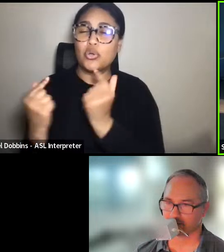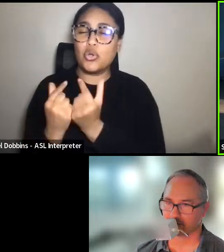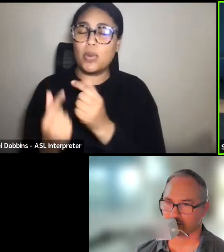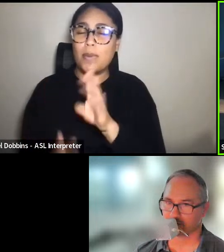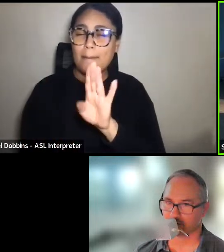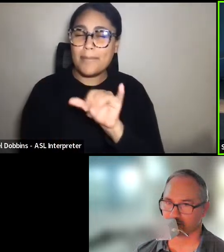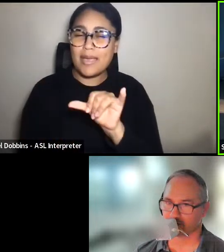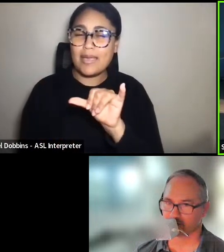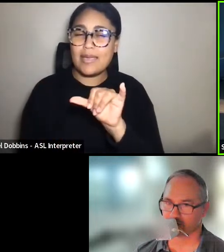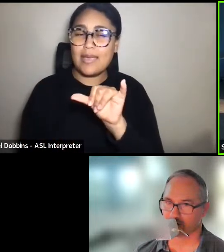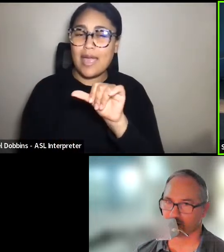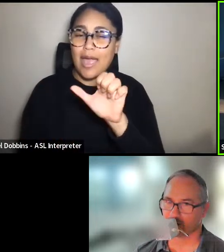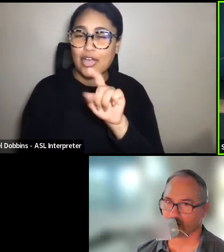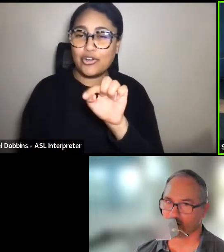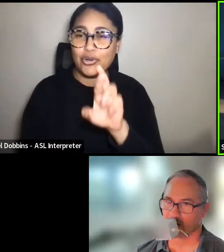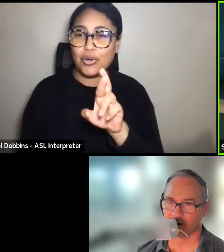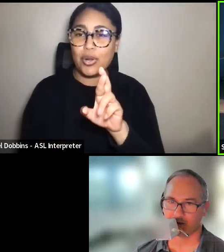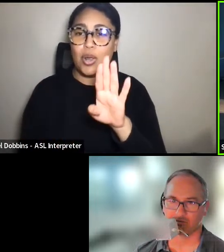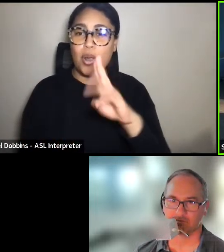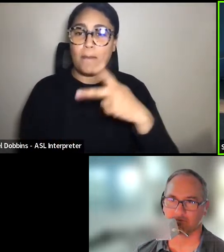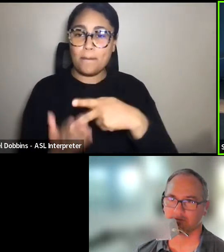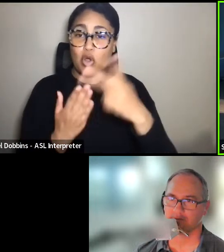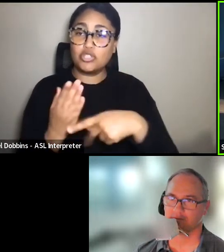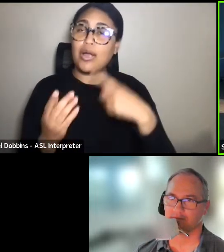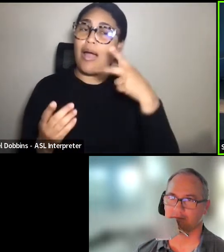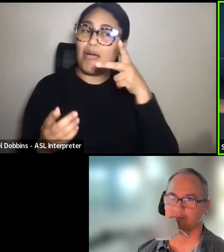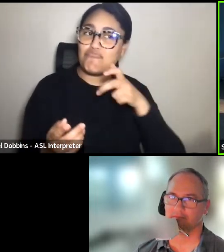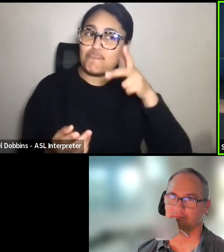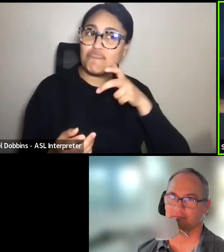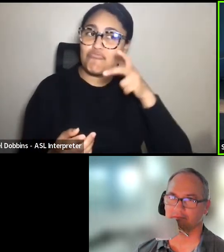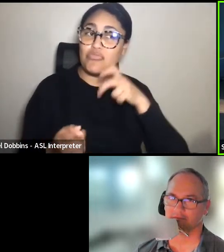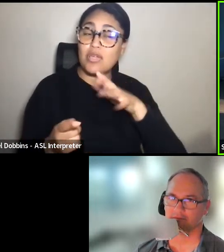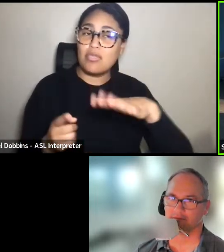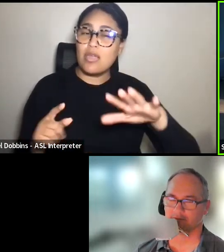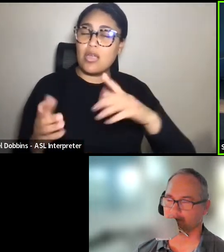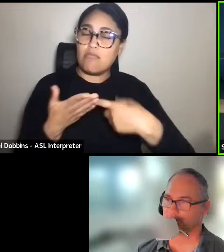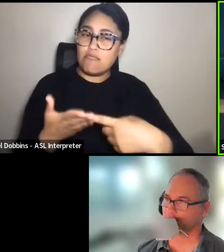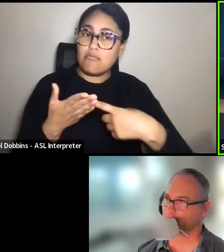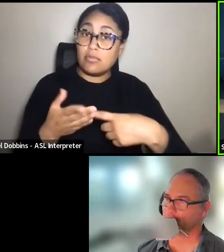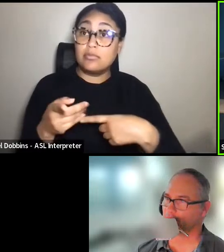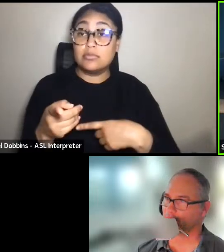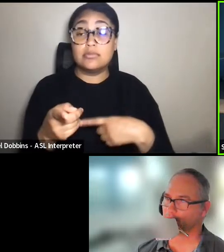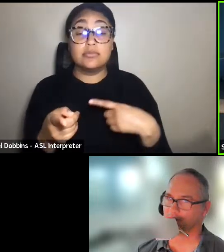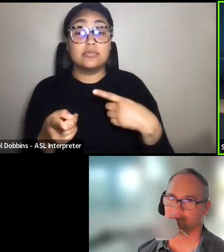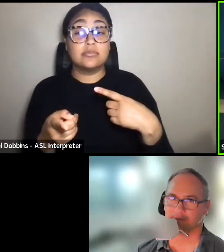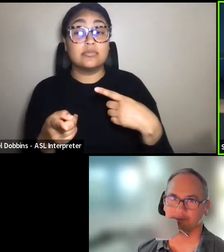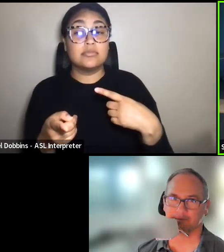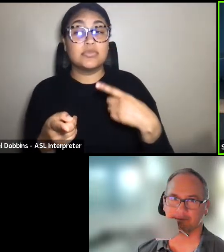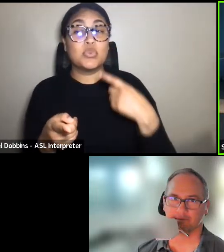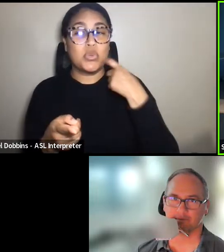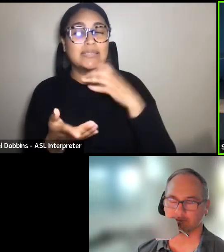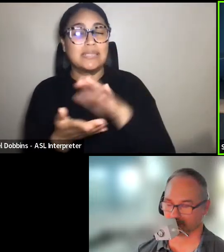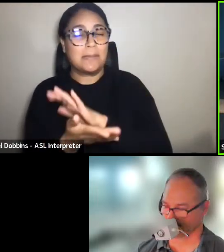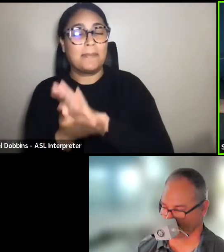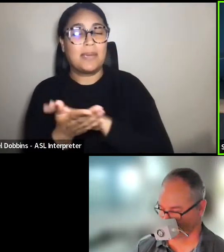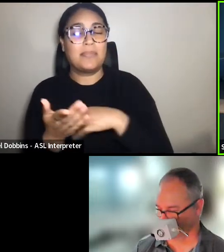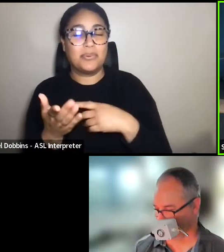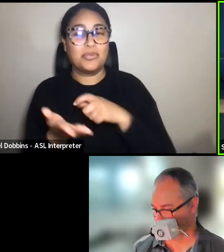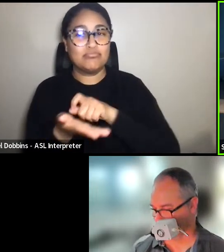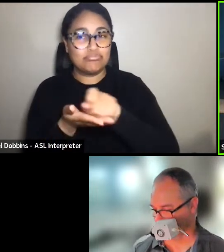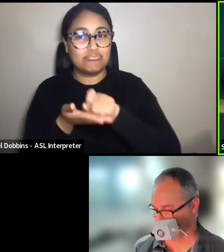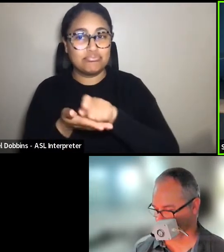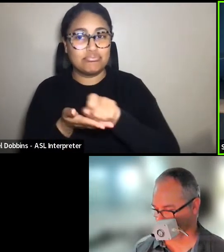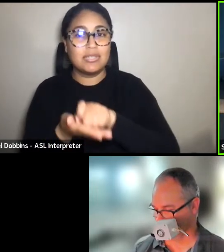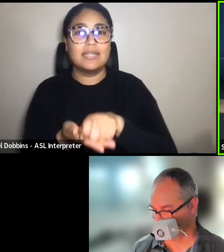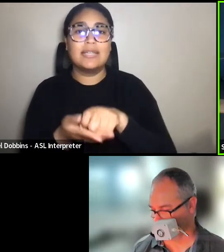and I got to listen in on some of these discussions. And really, what was happening is and there's been a paper that's come out of this. They